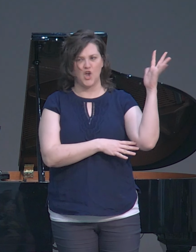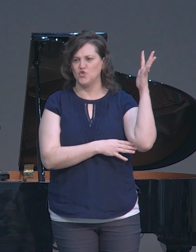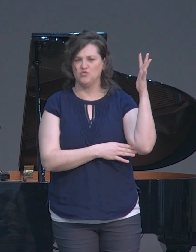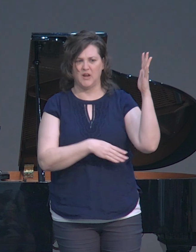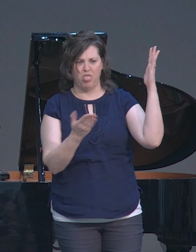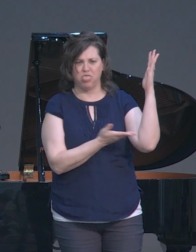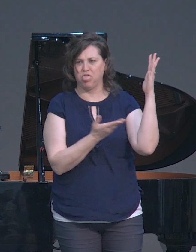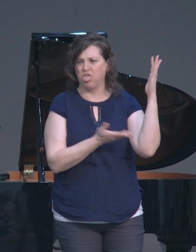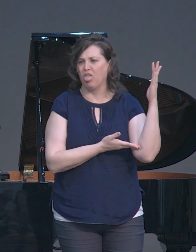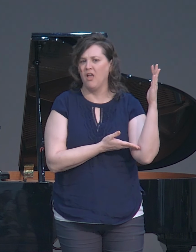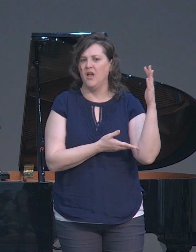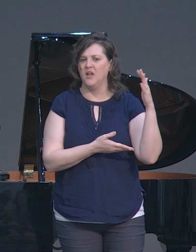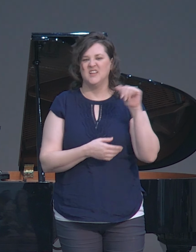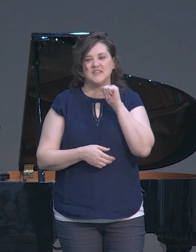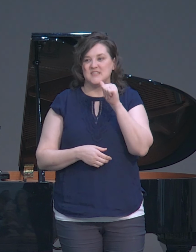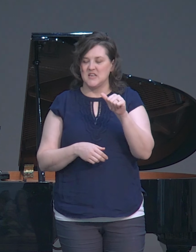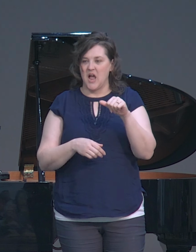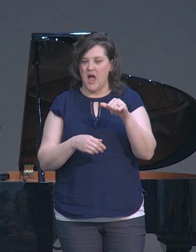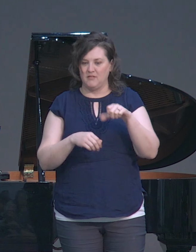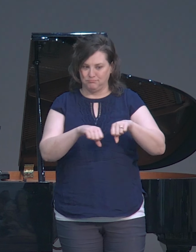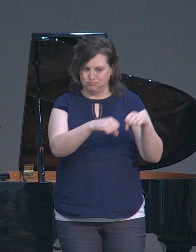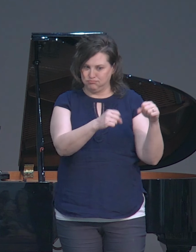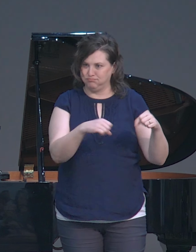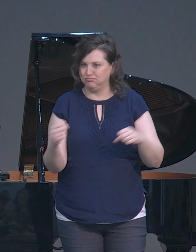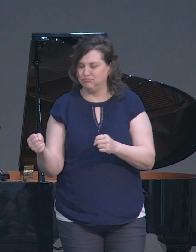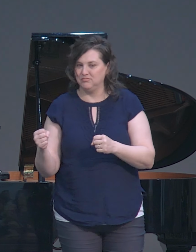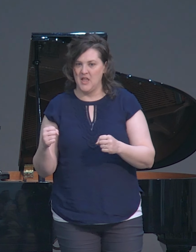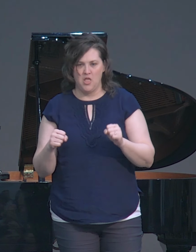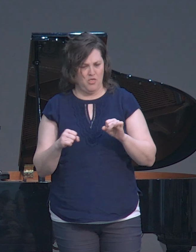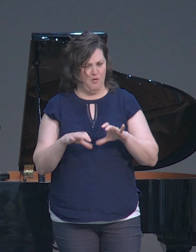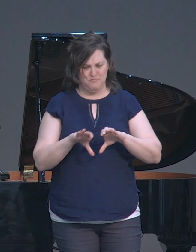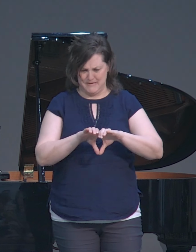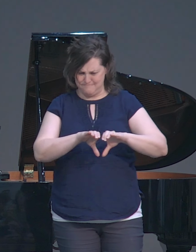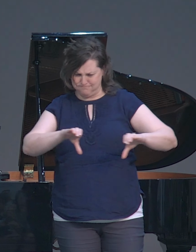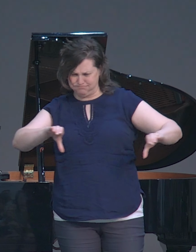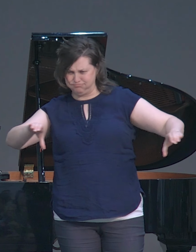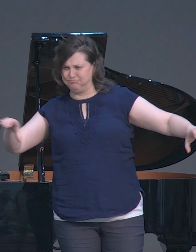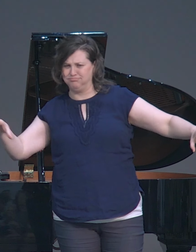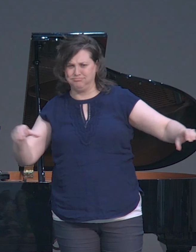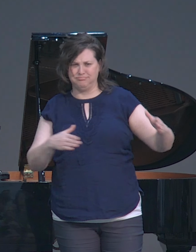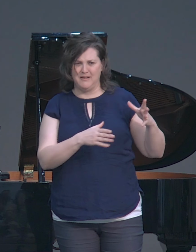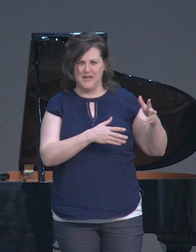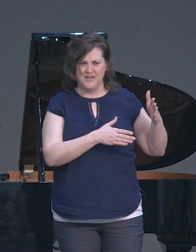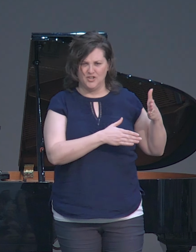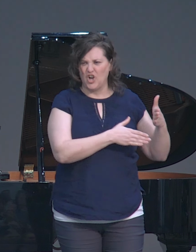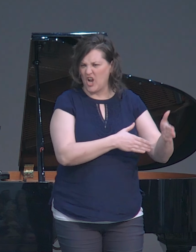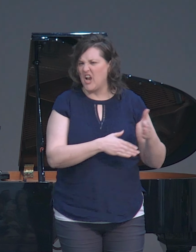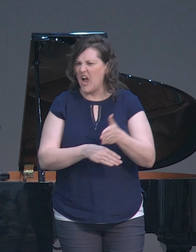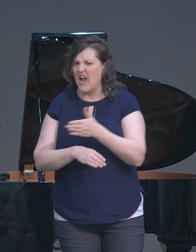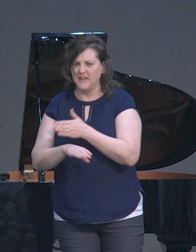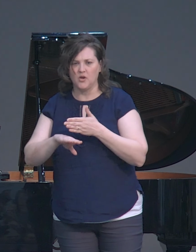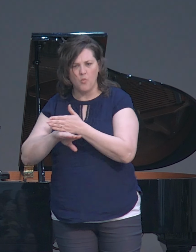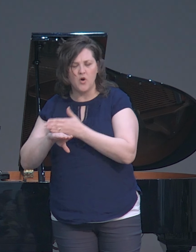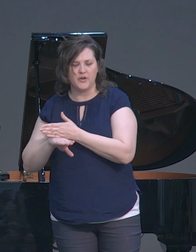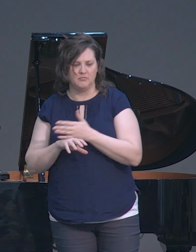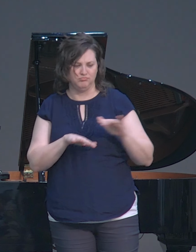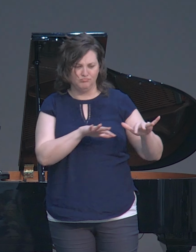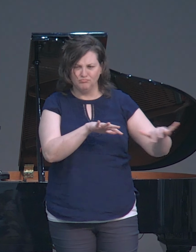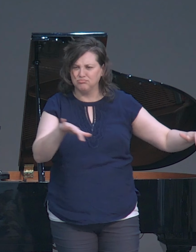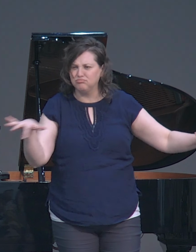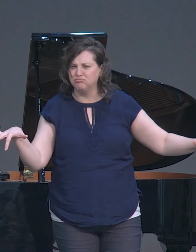not split logs. These were like whole logs. They were just sections of the tree that were cut. And he had those in